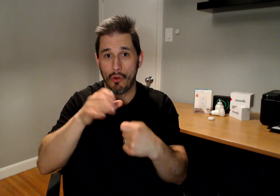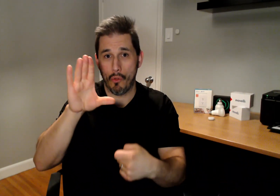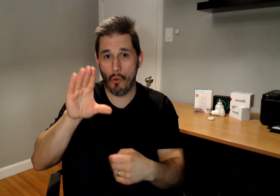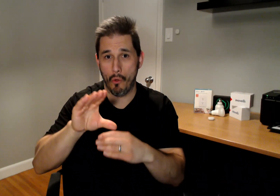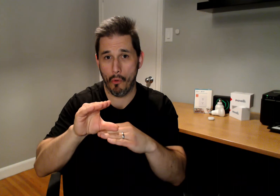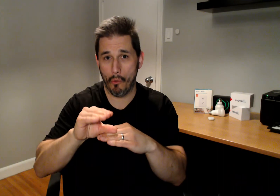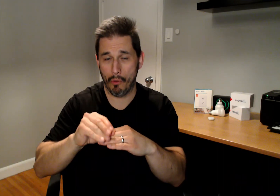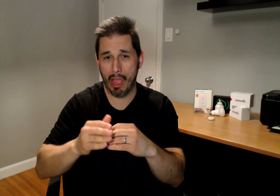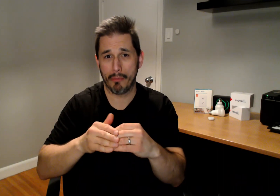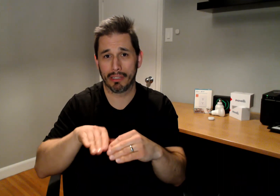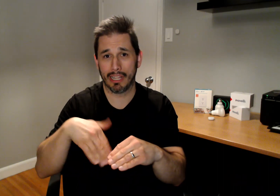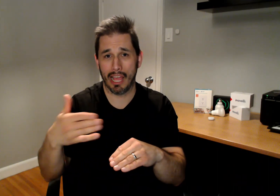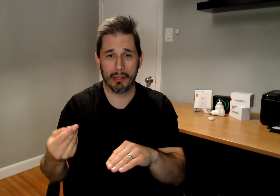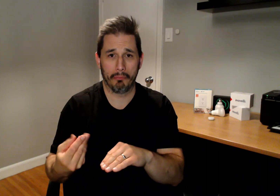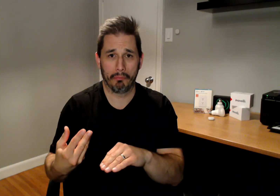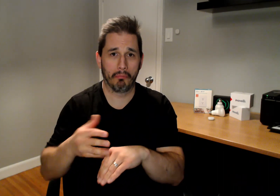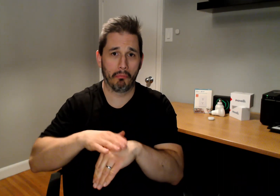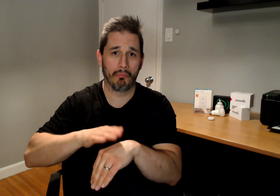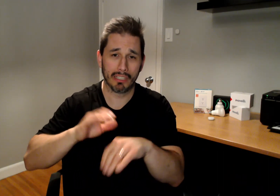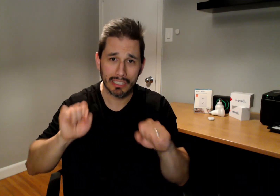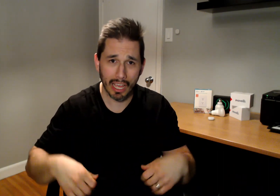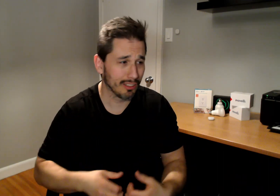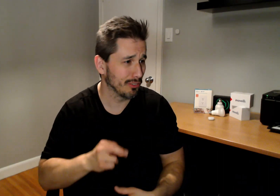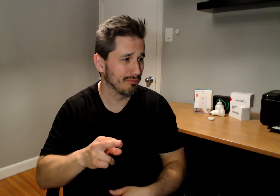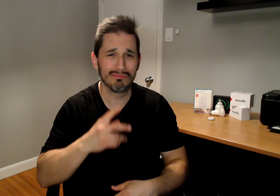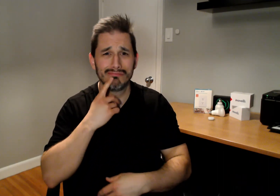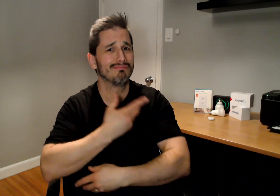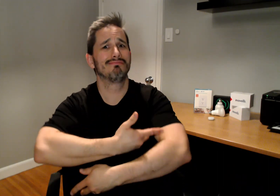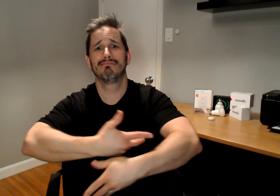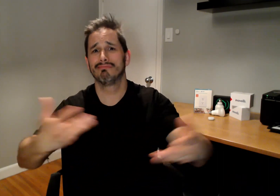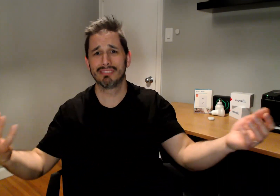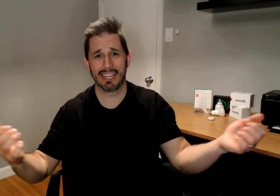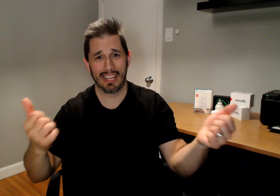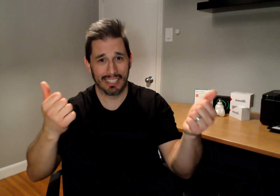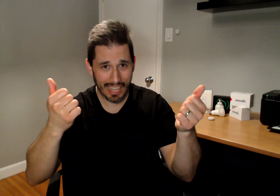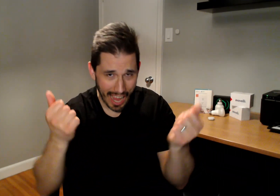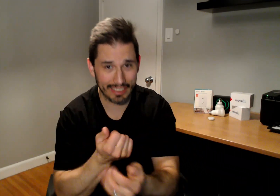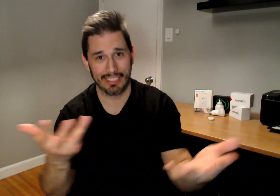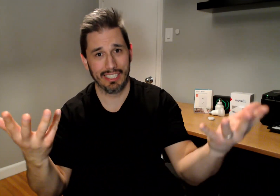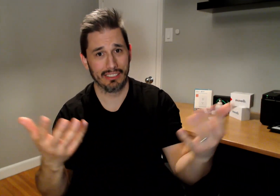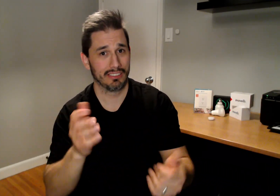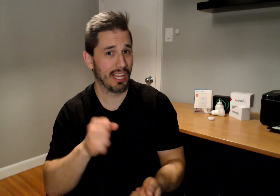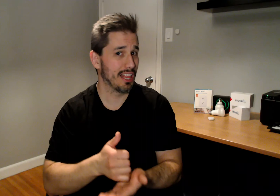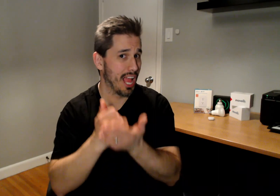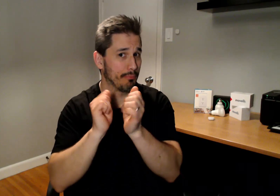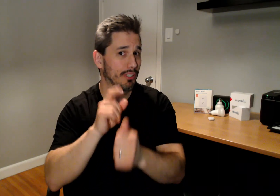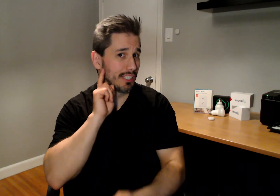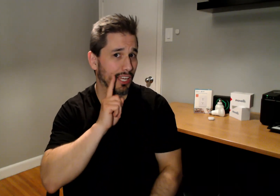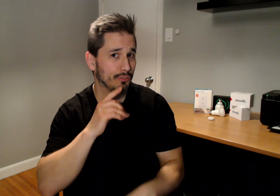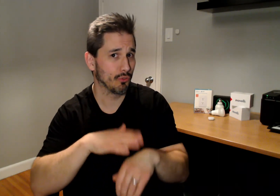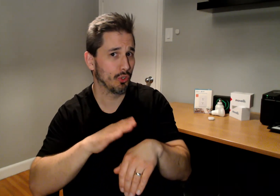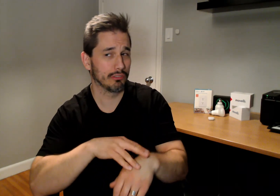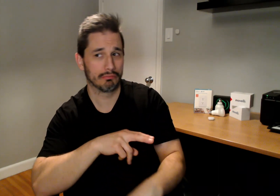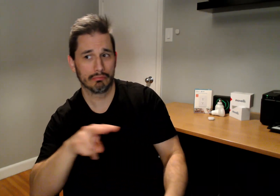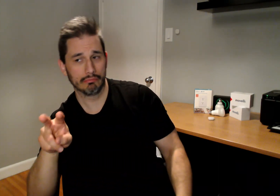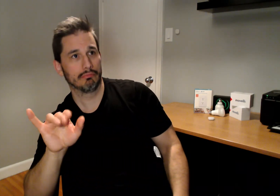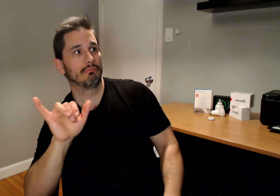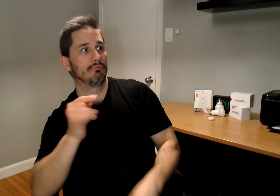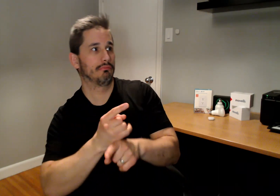go and close it. Or if a battery is low for a smoke detector, a light can turn on and then you can go and change that battery. So this is wonderful